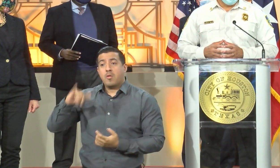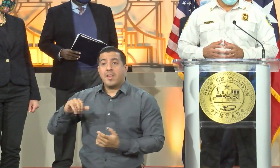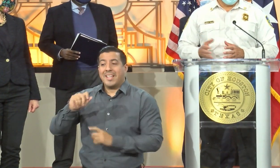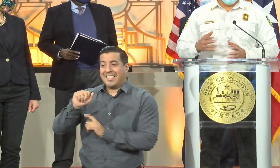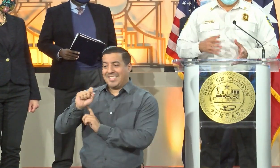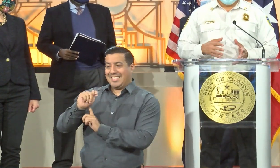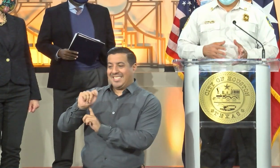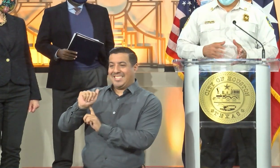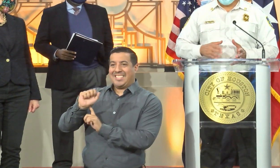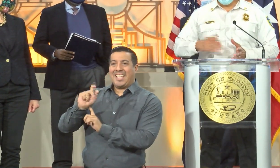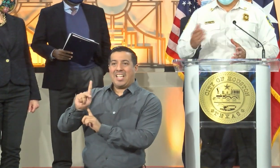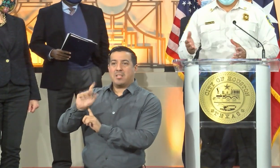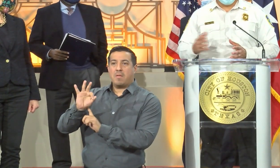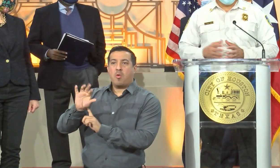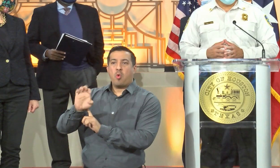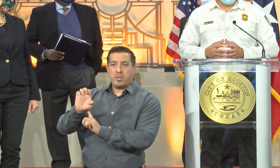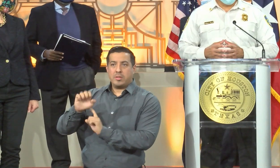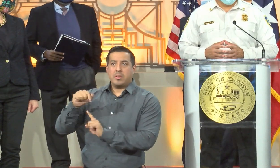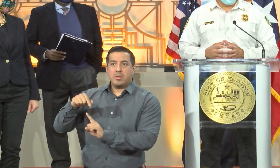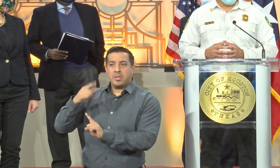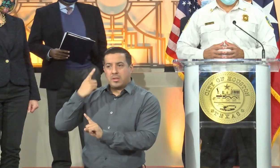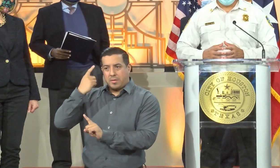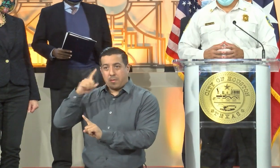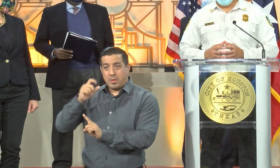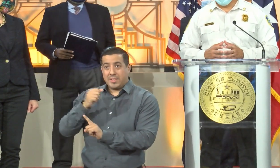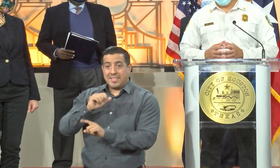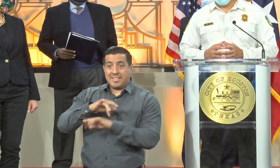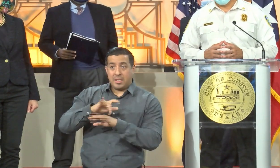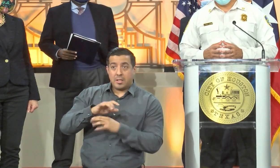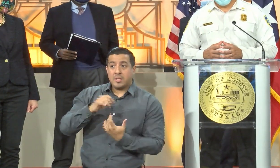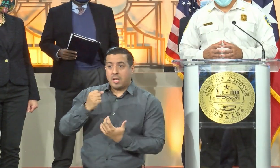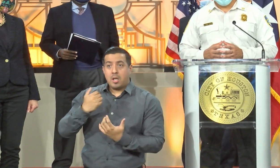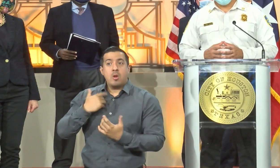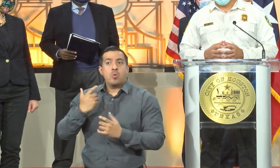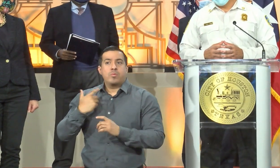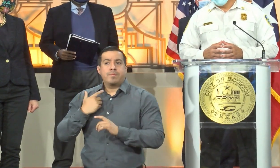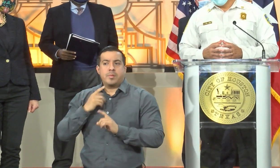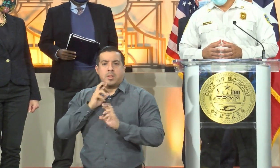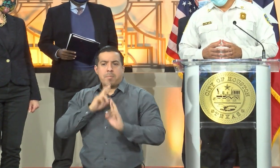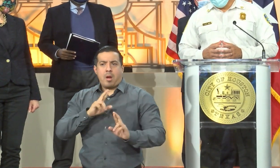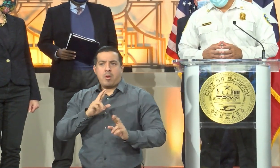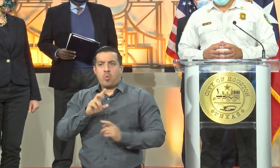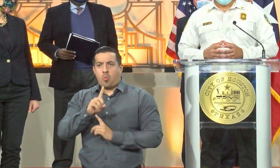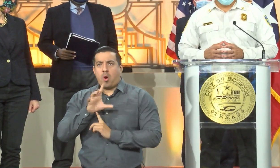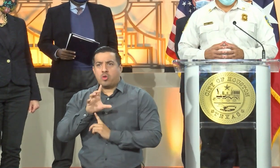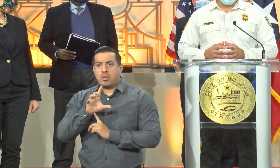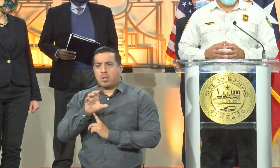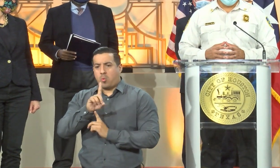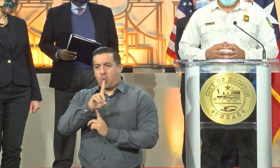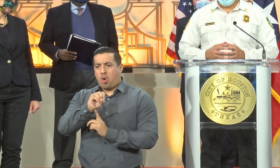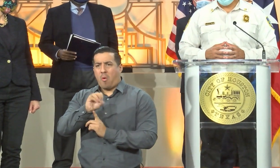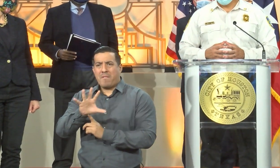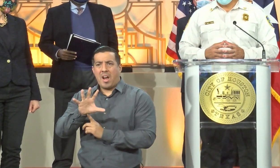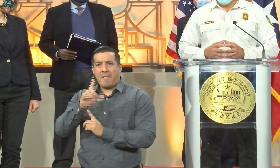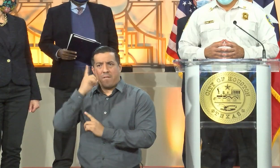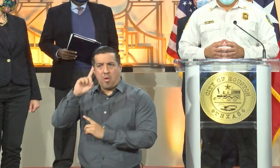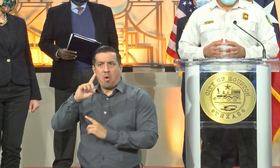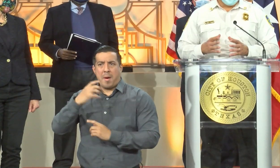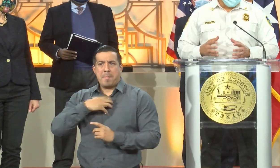force, Saturday to Sunday in those 24 hours, we responded to 105 complaints for